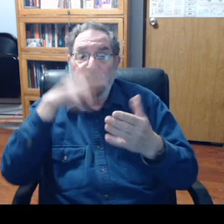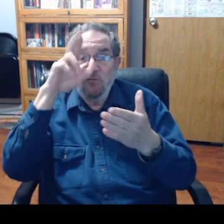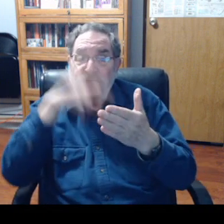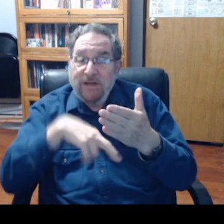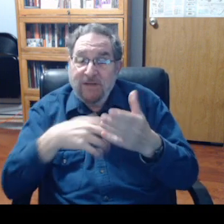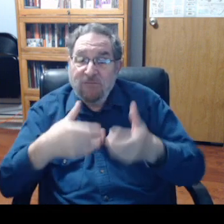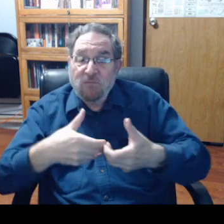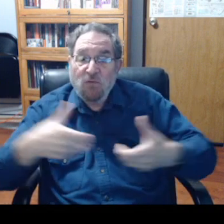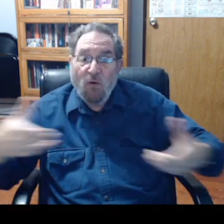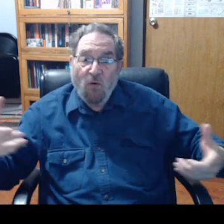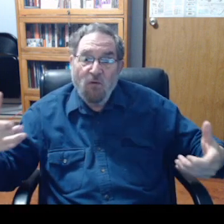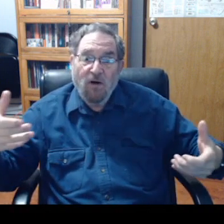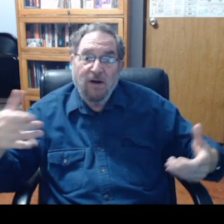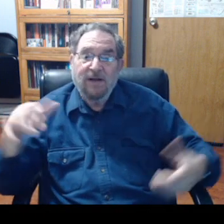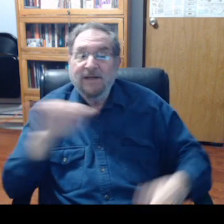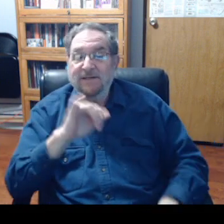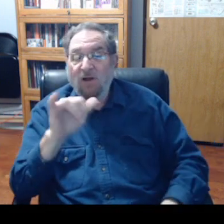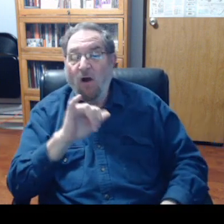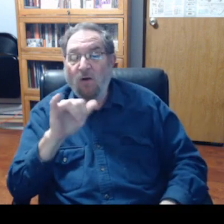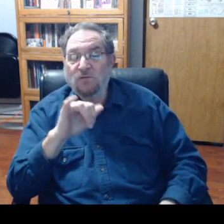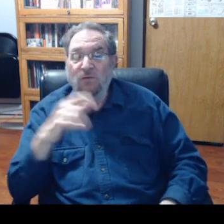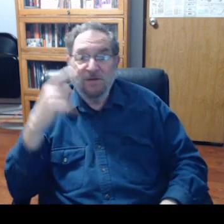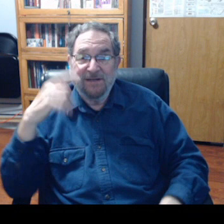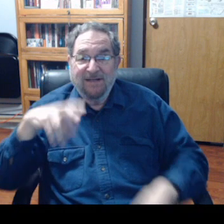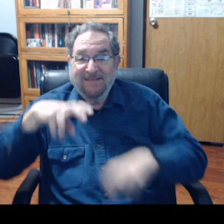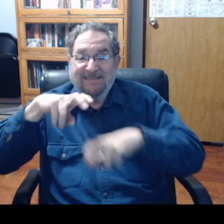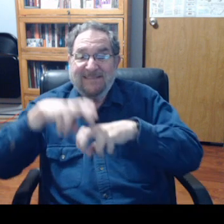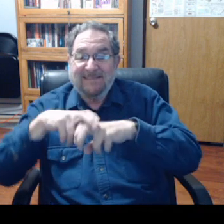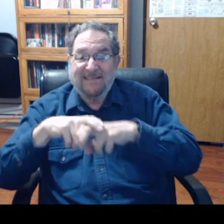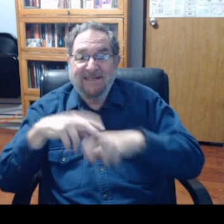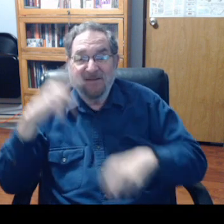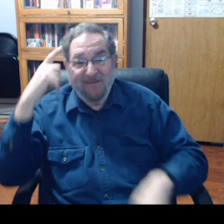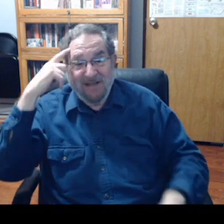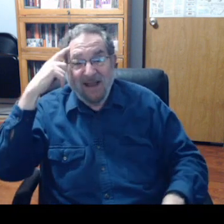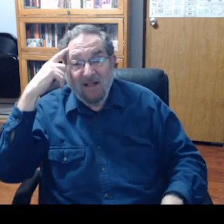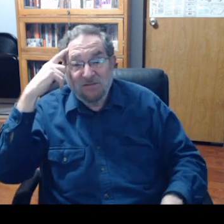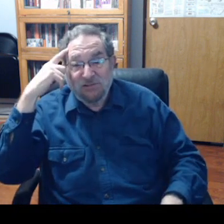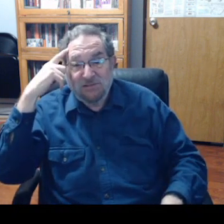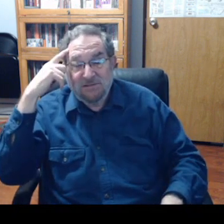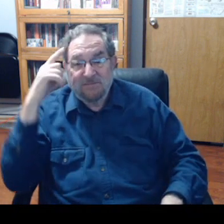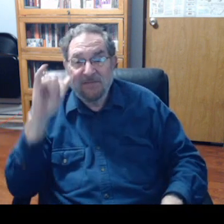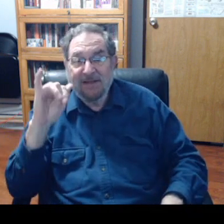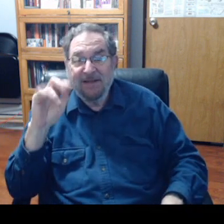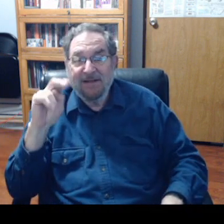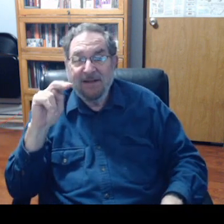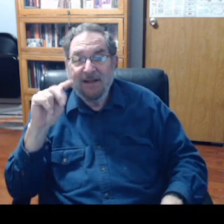we read from Torah, is also the seat of